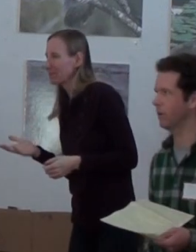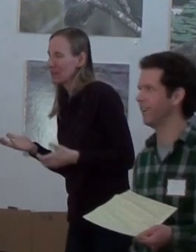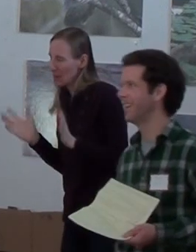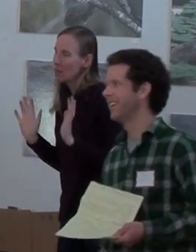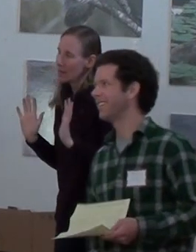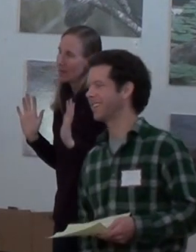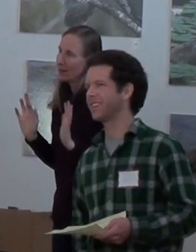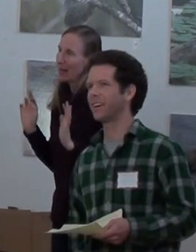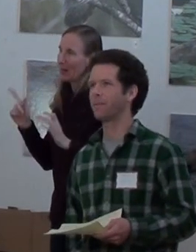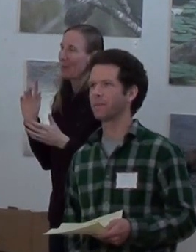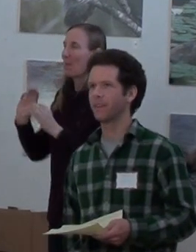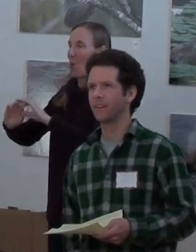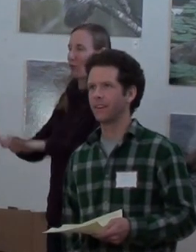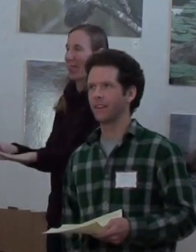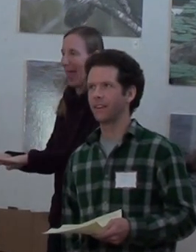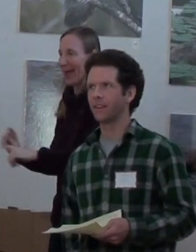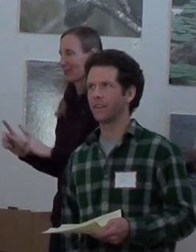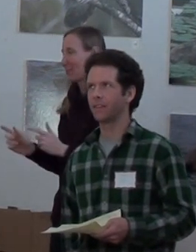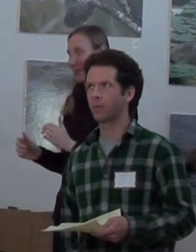that.